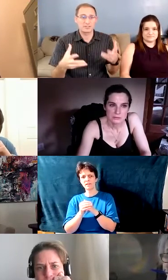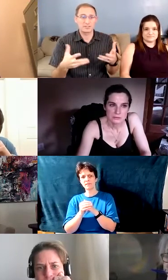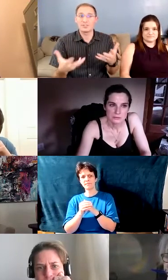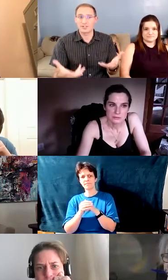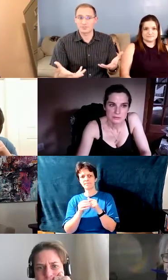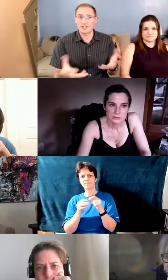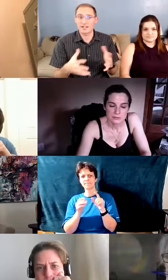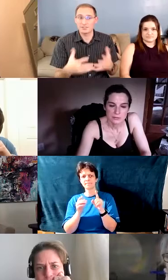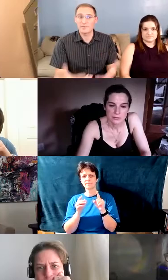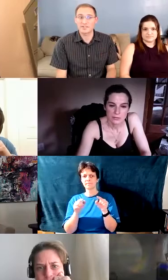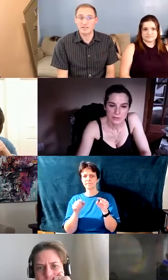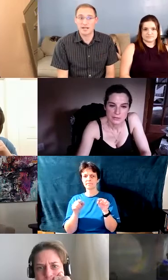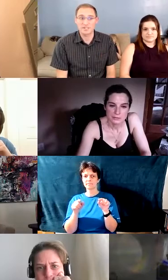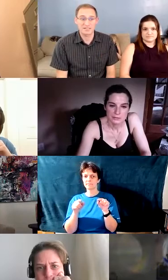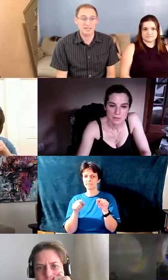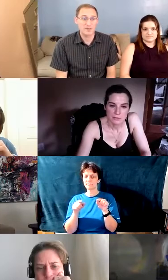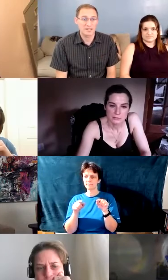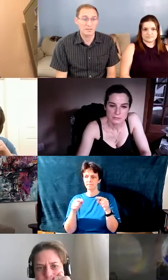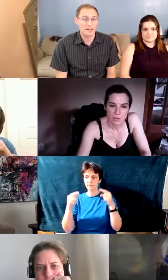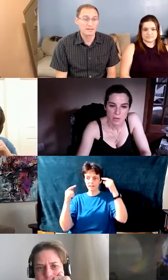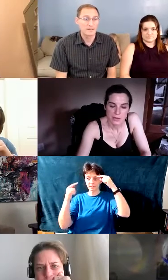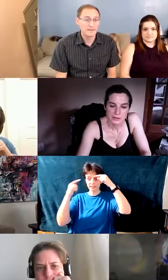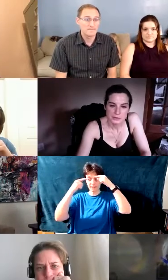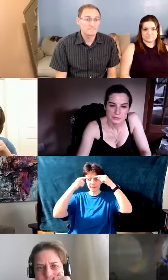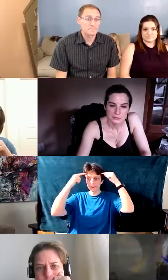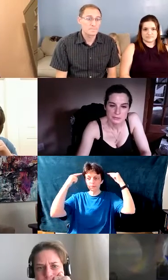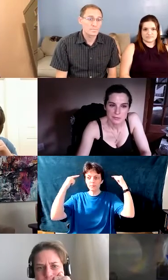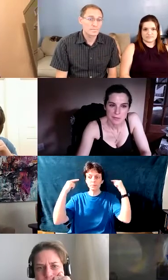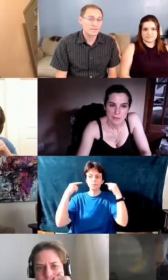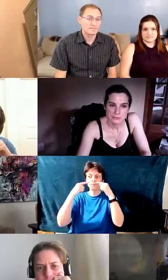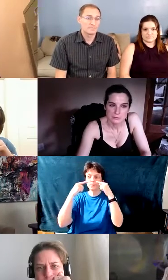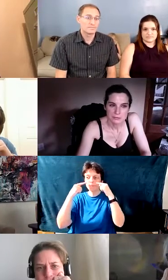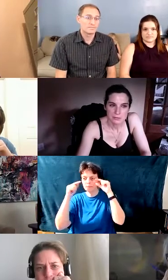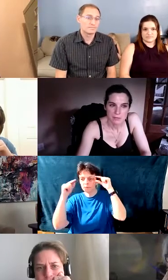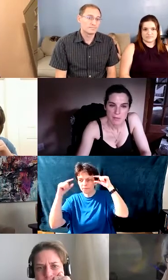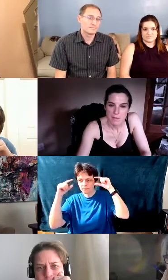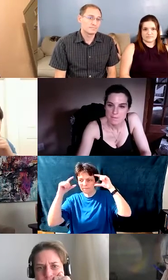you can, you know, draw two-dimensional objects in that way as well.